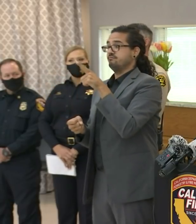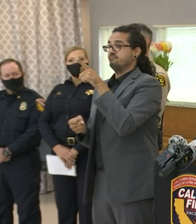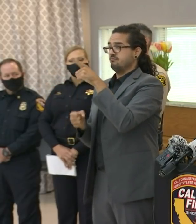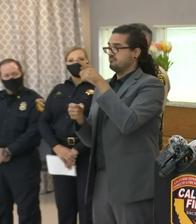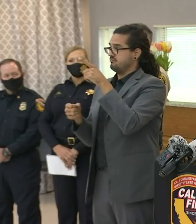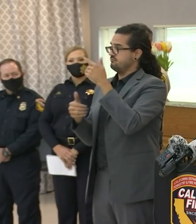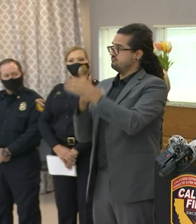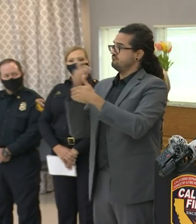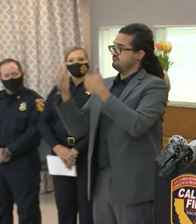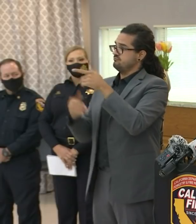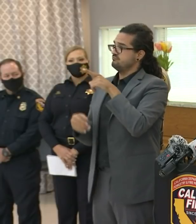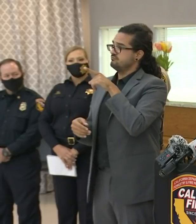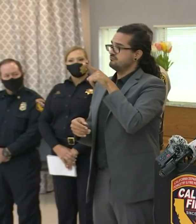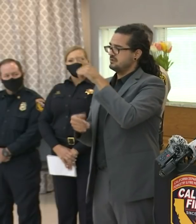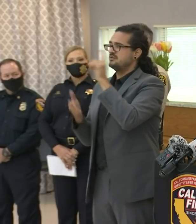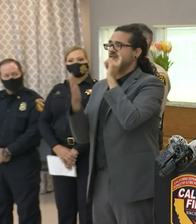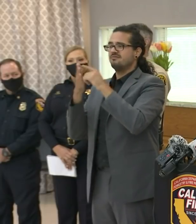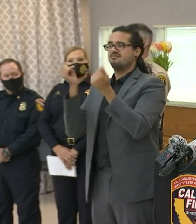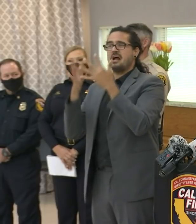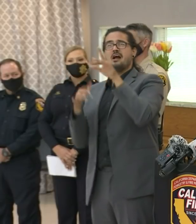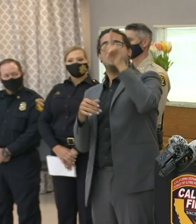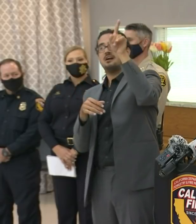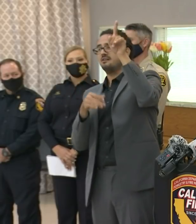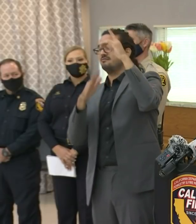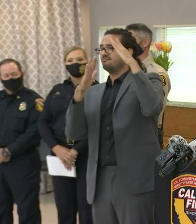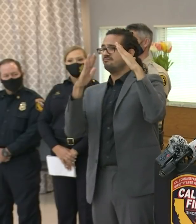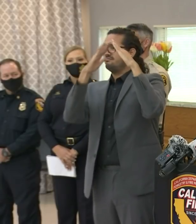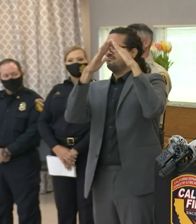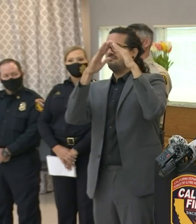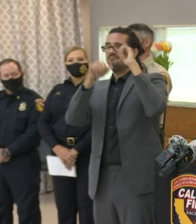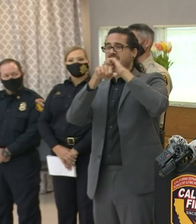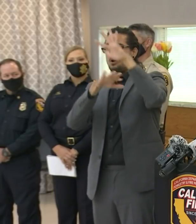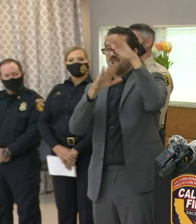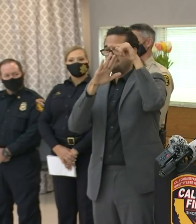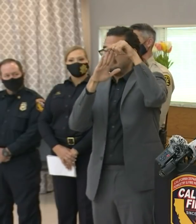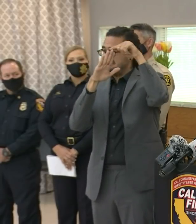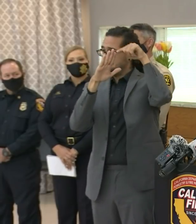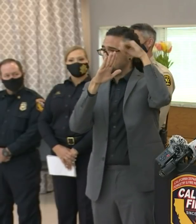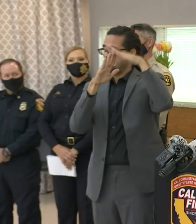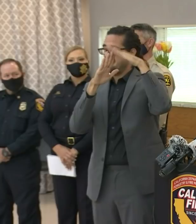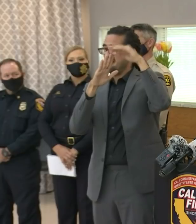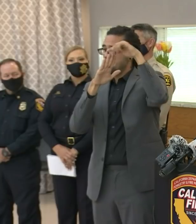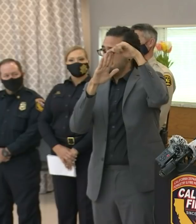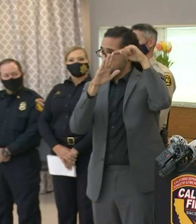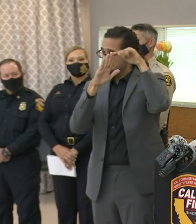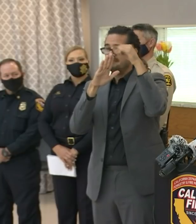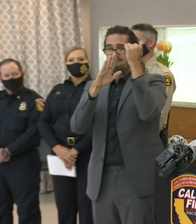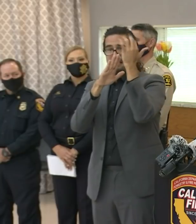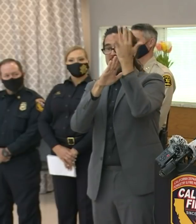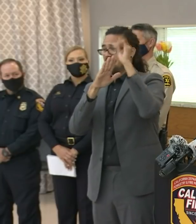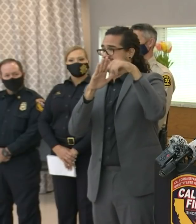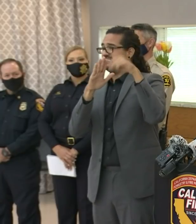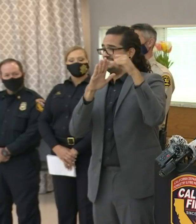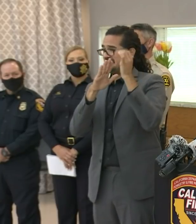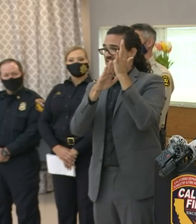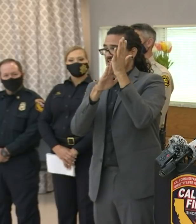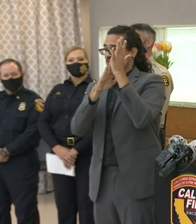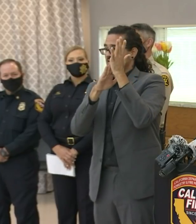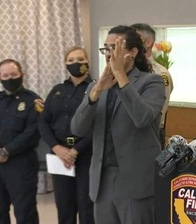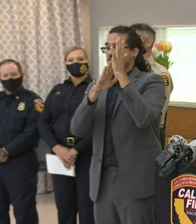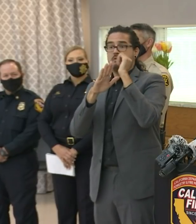ridge top up there, which is good for us because again, it's moving. It's more static, not really moving, not advancing to the pace